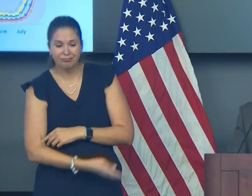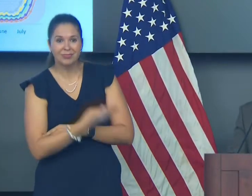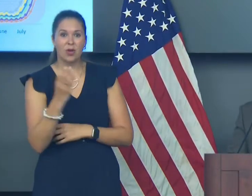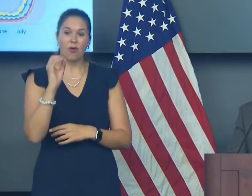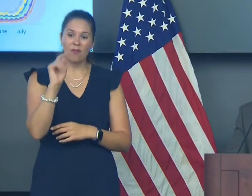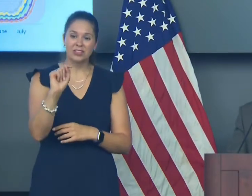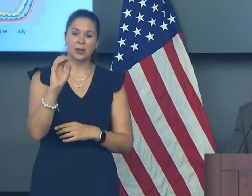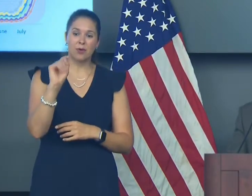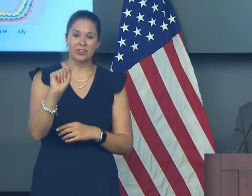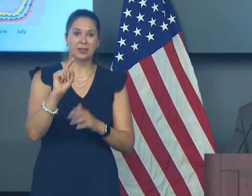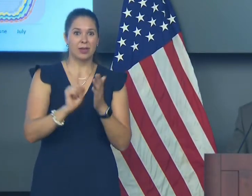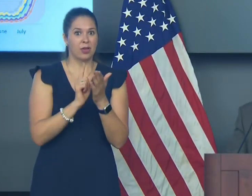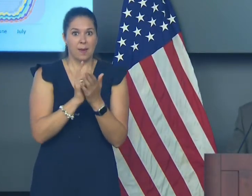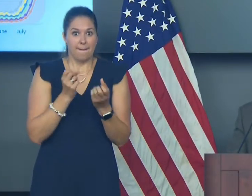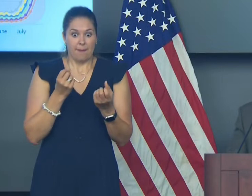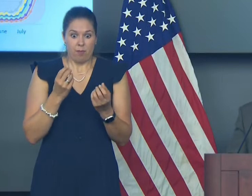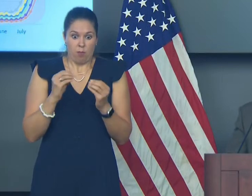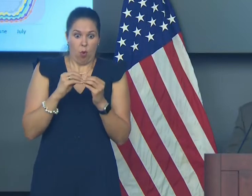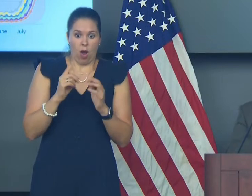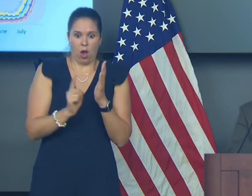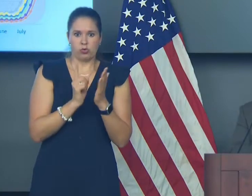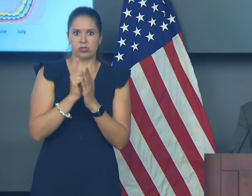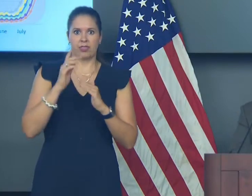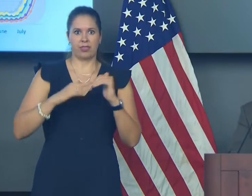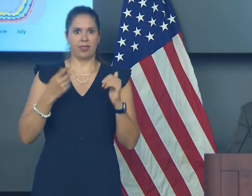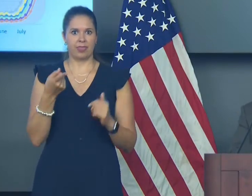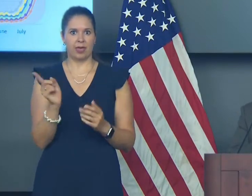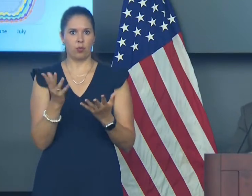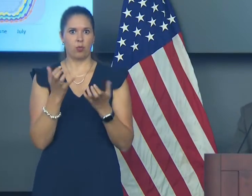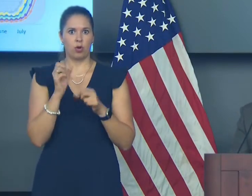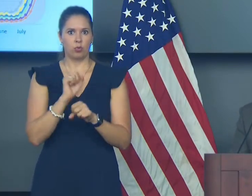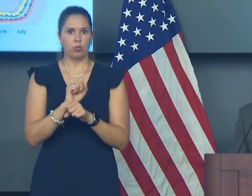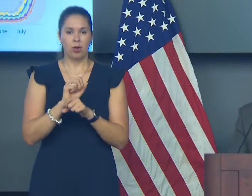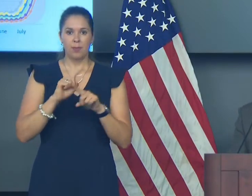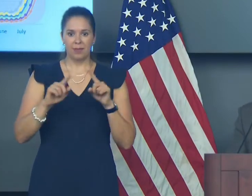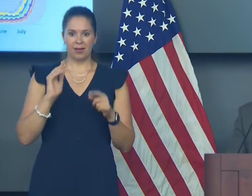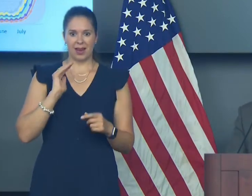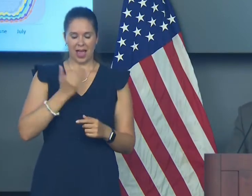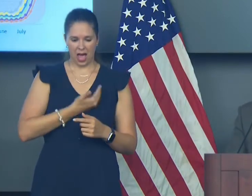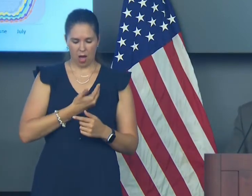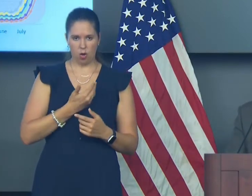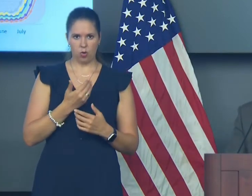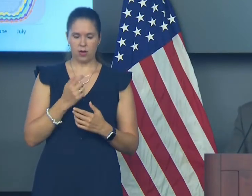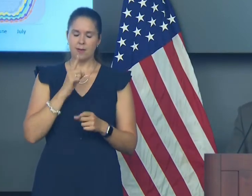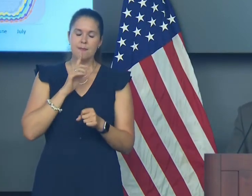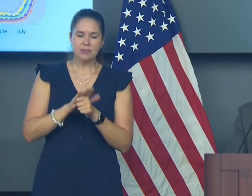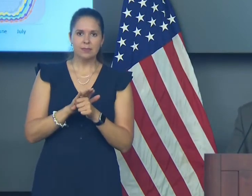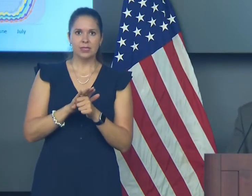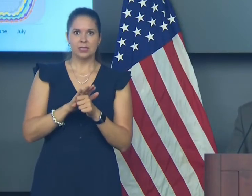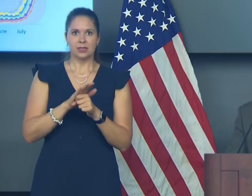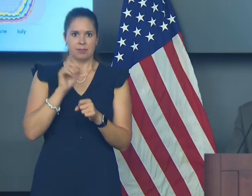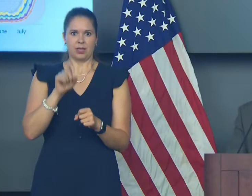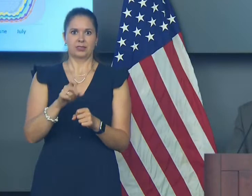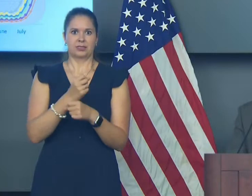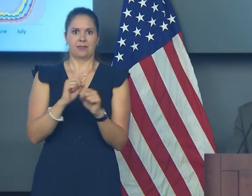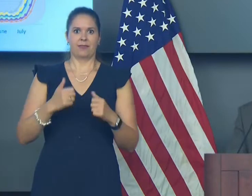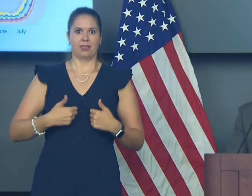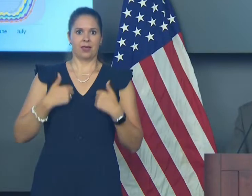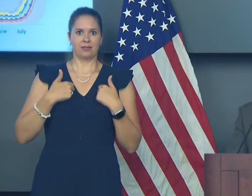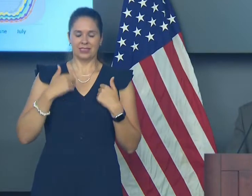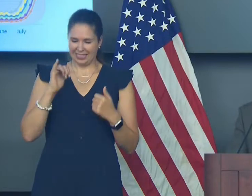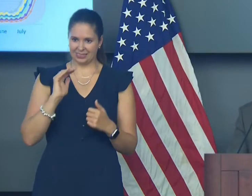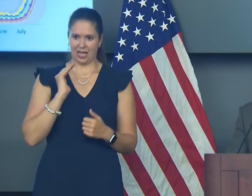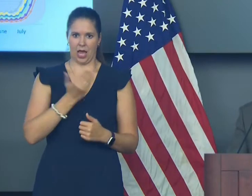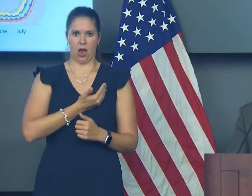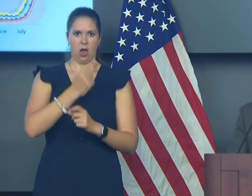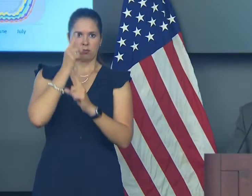than they would like to work. But our vocation as healthcare providers is to save lives. There is nothing greater than